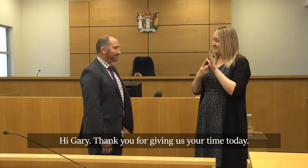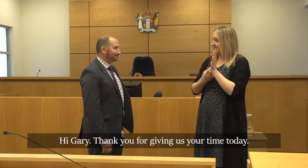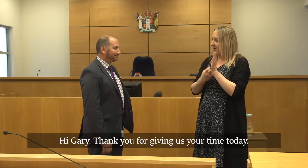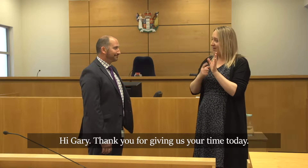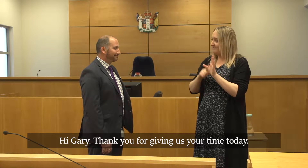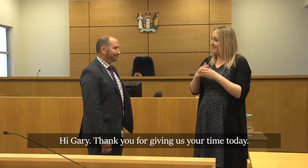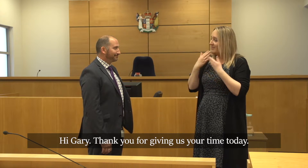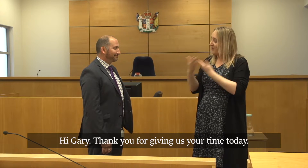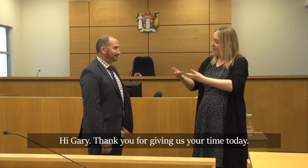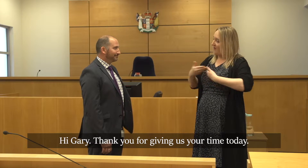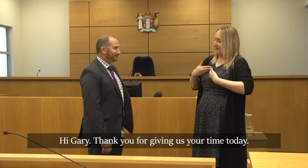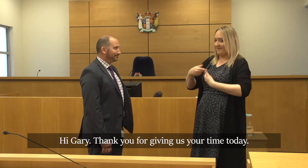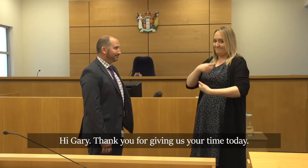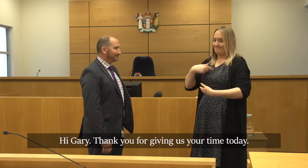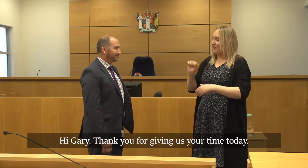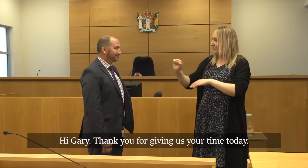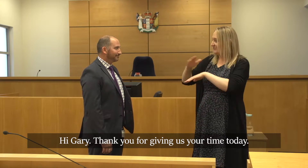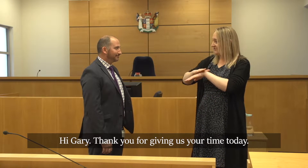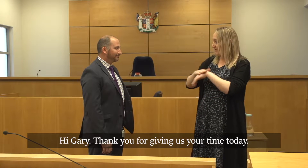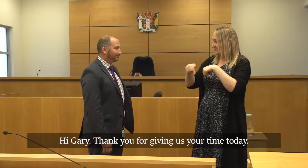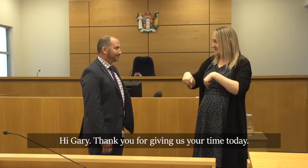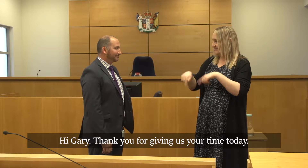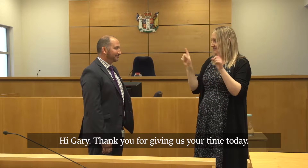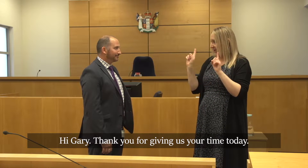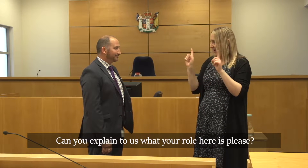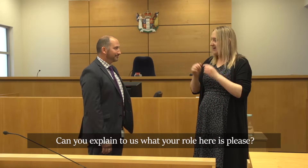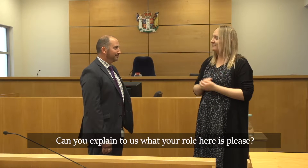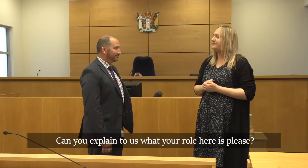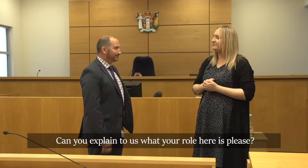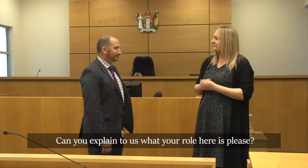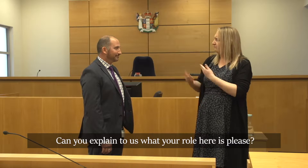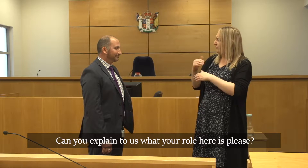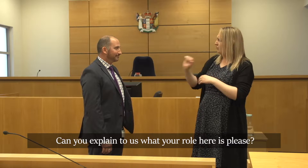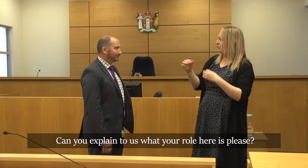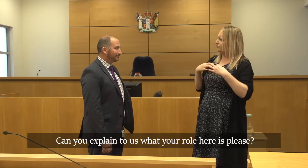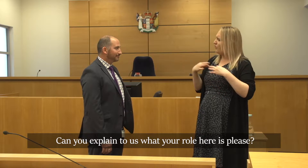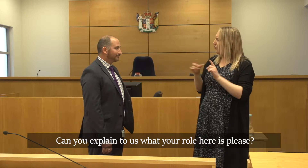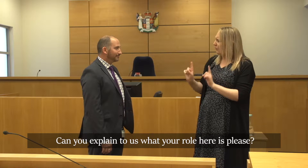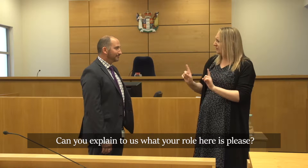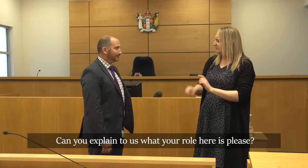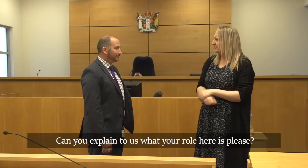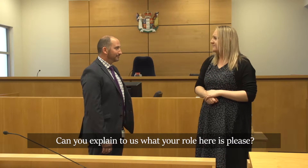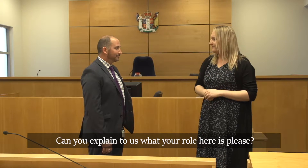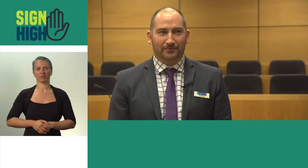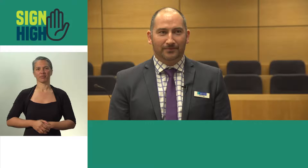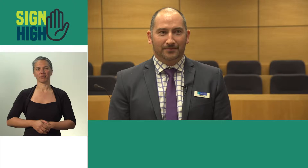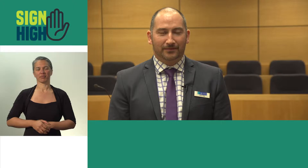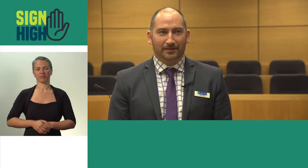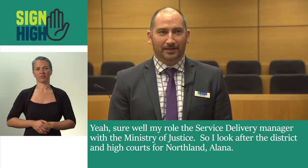Hi Gary, thank you for giving us your time today. Can you explain to us what your role here is, please?